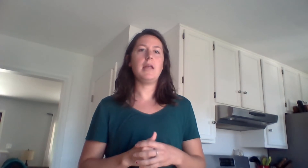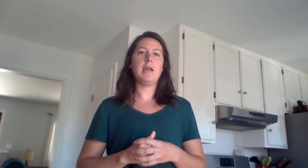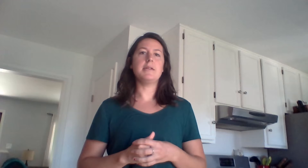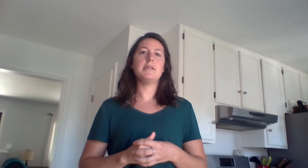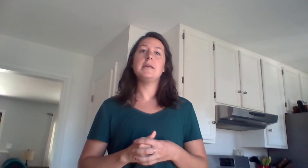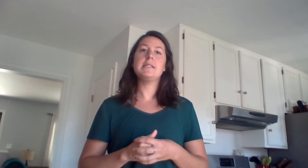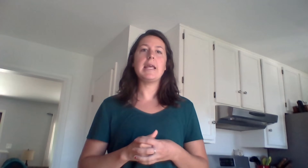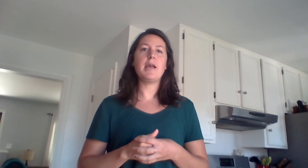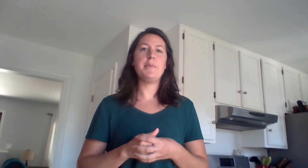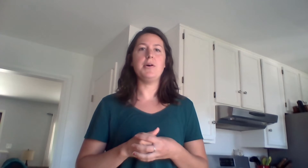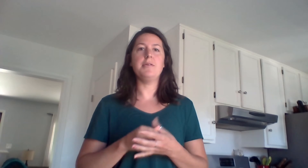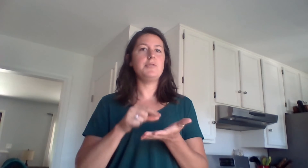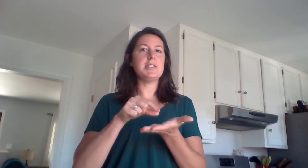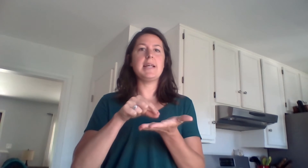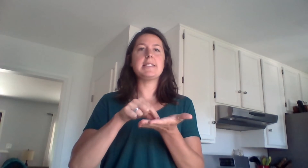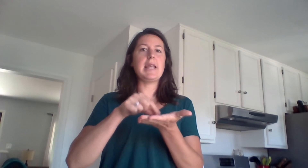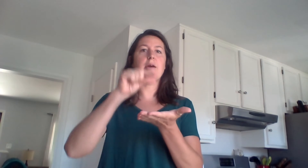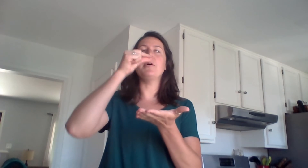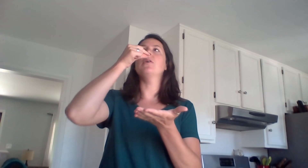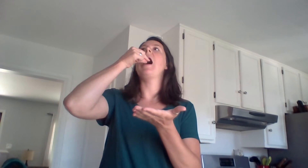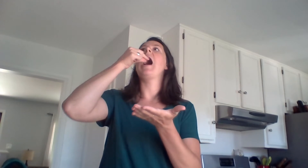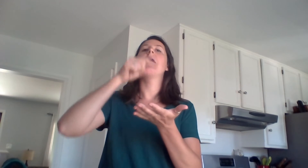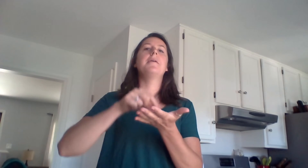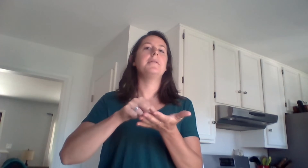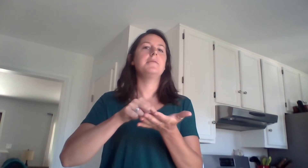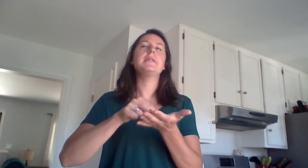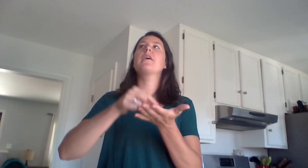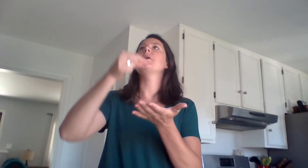And taking a pill, just like taking a pill, to take a pill.